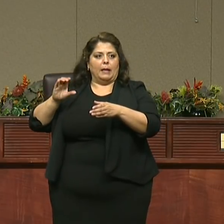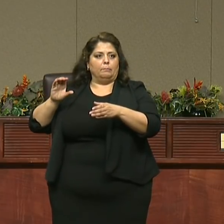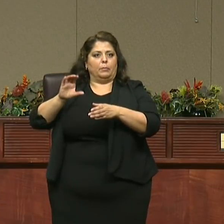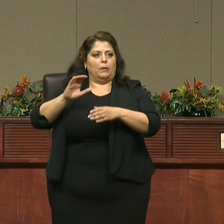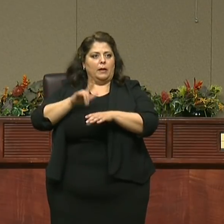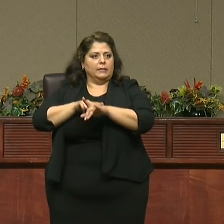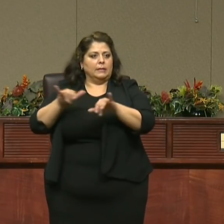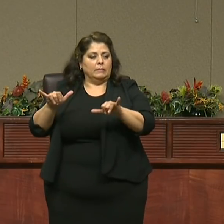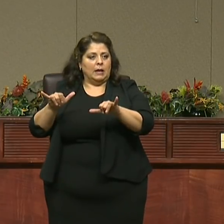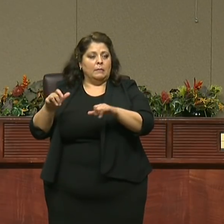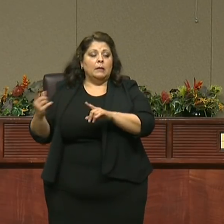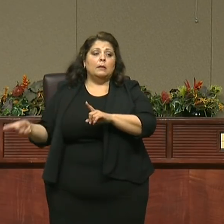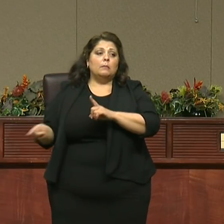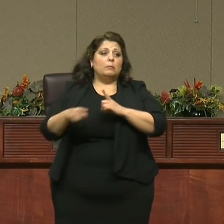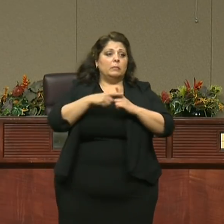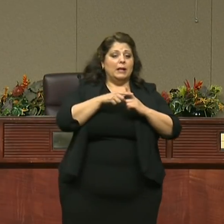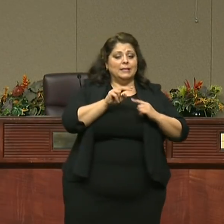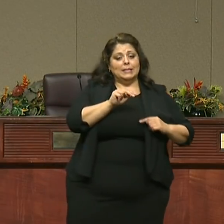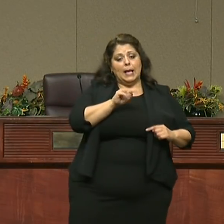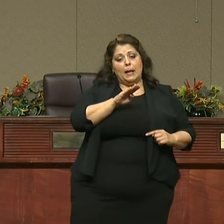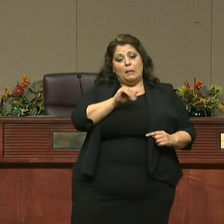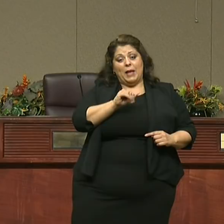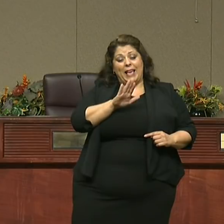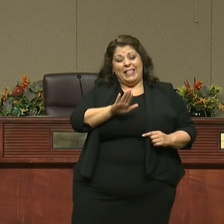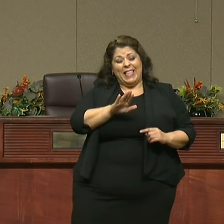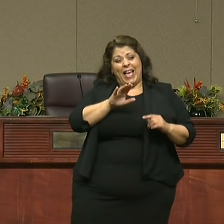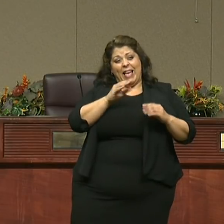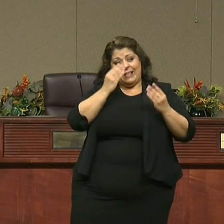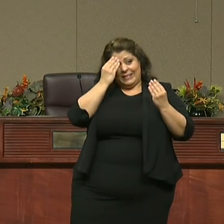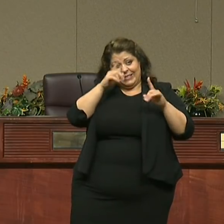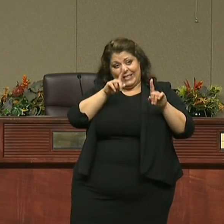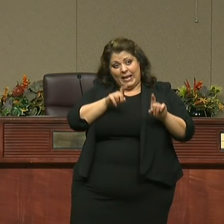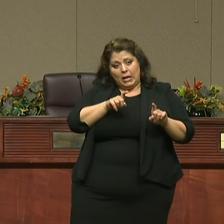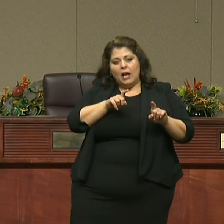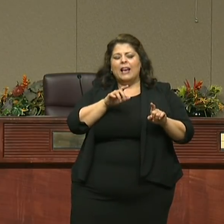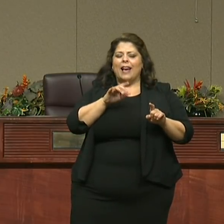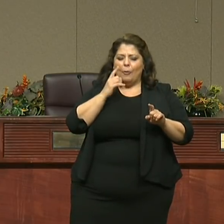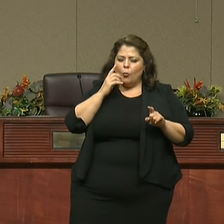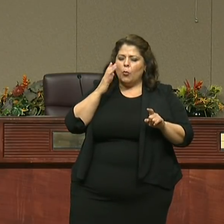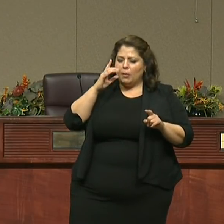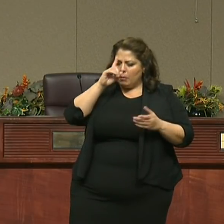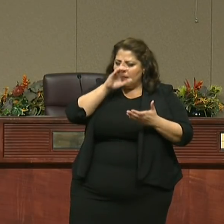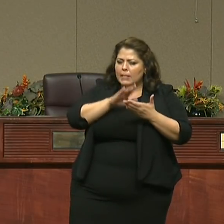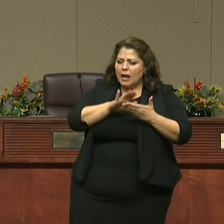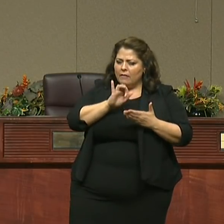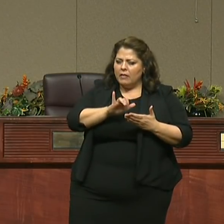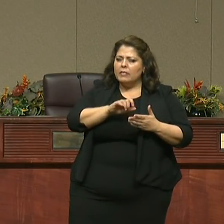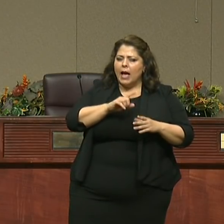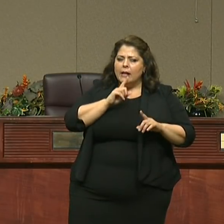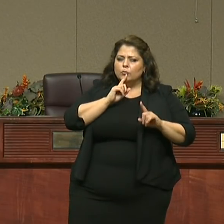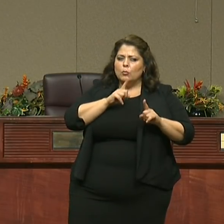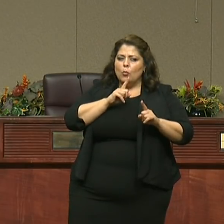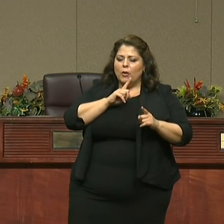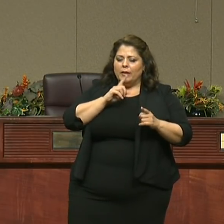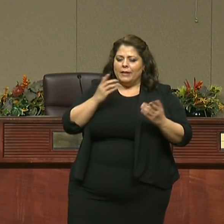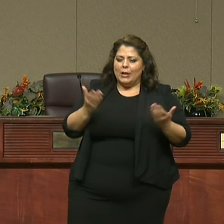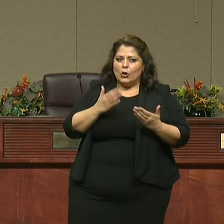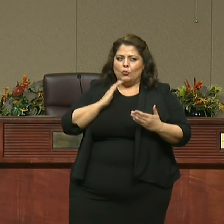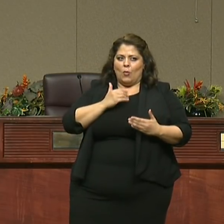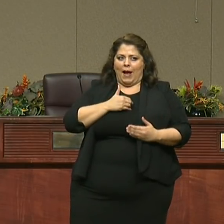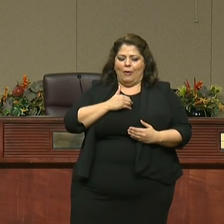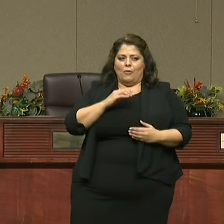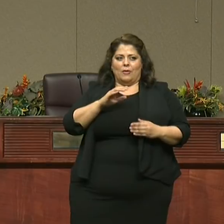that the NBA data is starting to be reported to the county. So we think because if